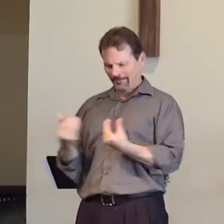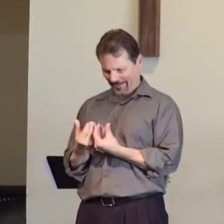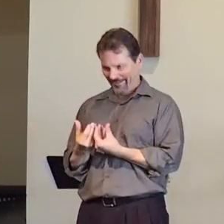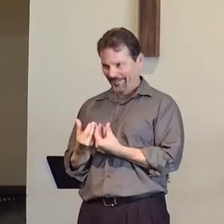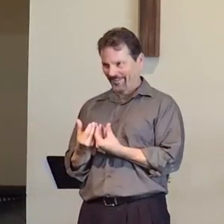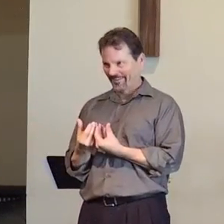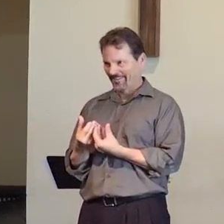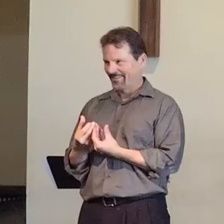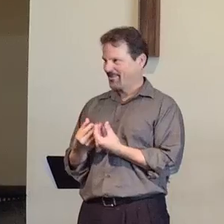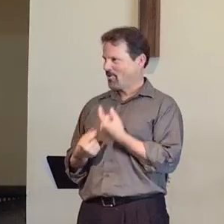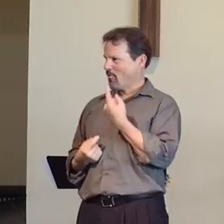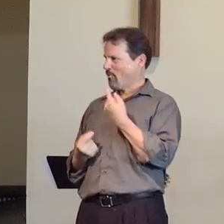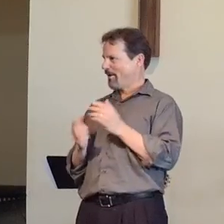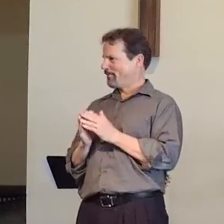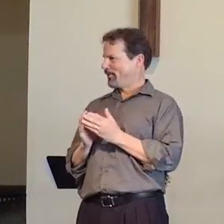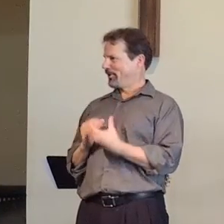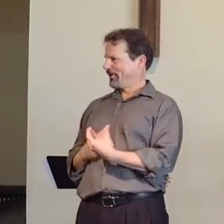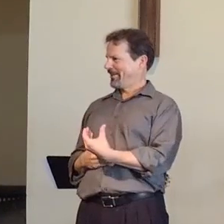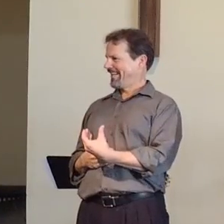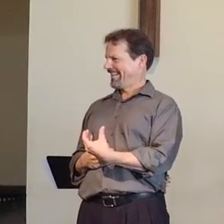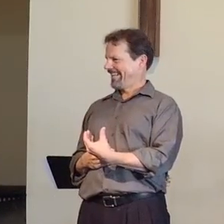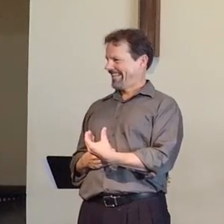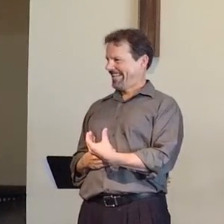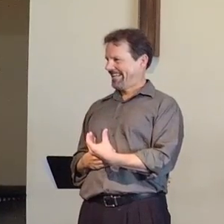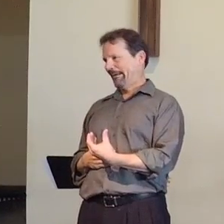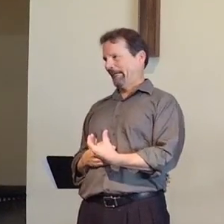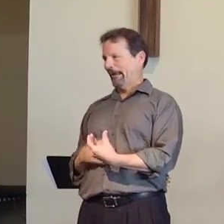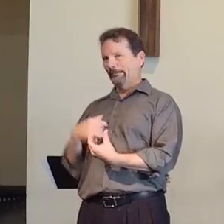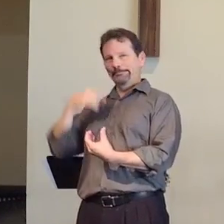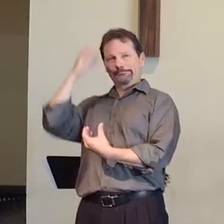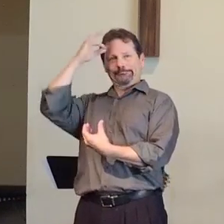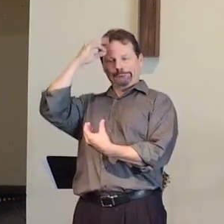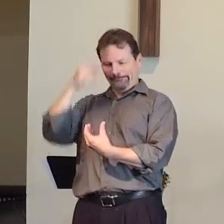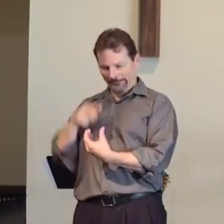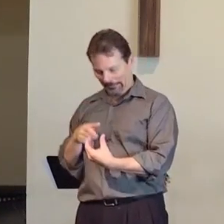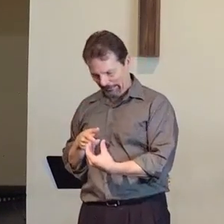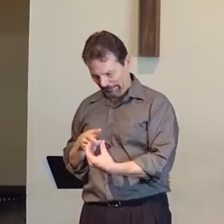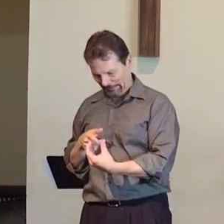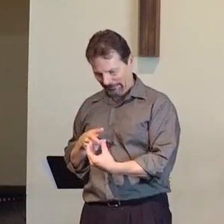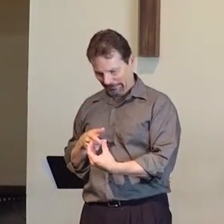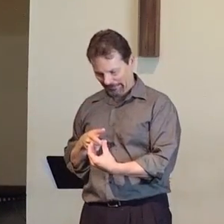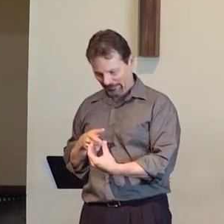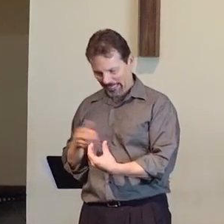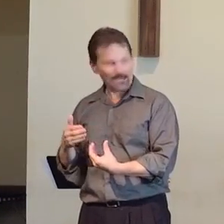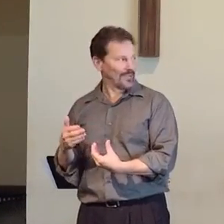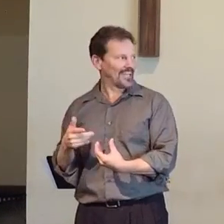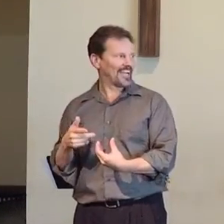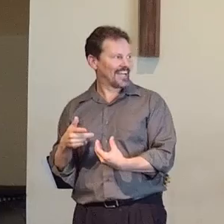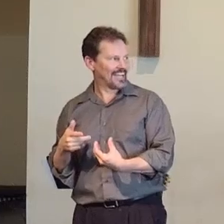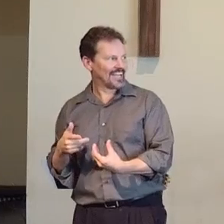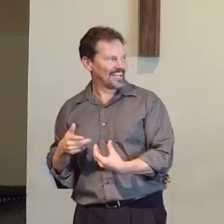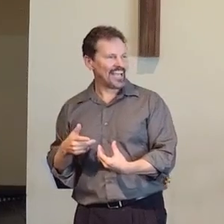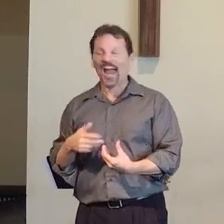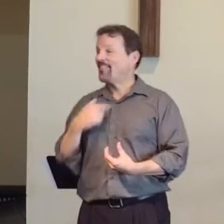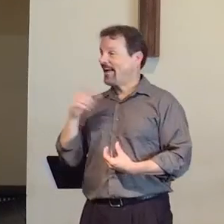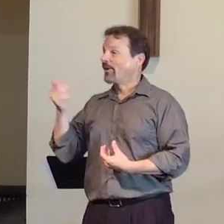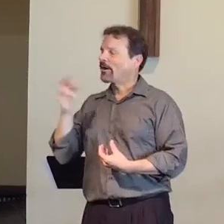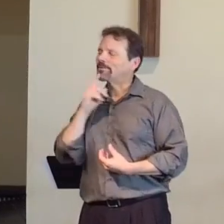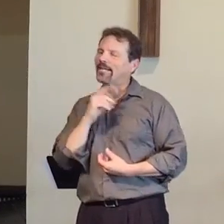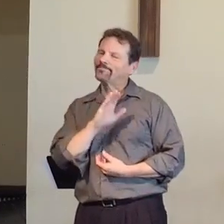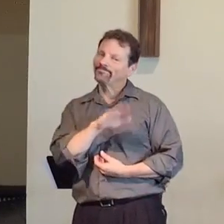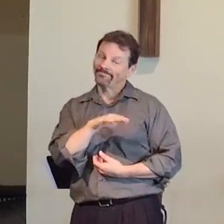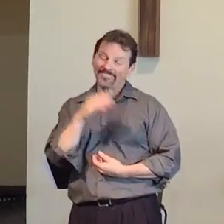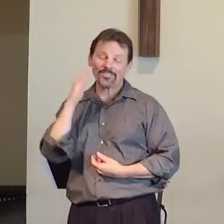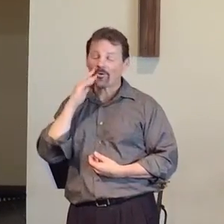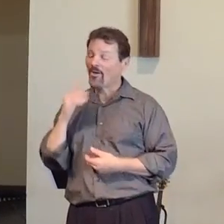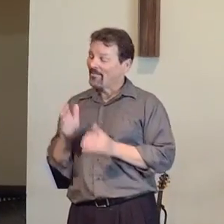2. I'm like so impressed, right? So then he bursts my bubble and tells me, no, that's where they all come, like all in